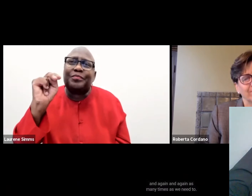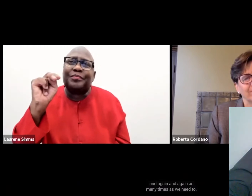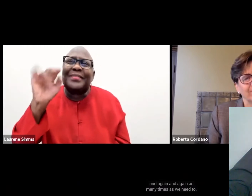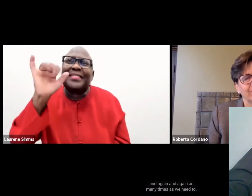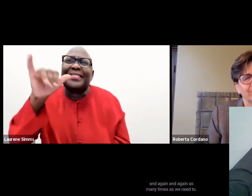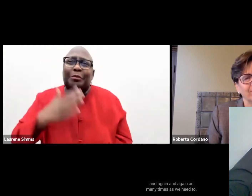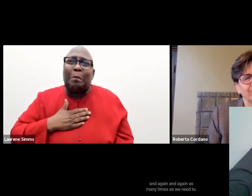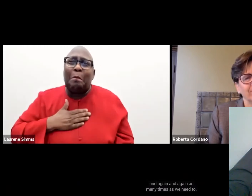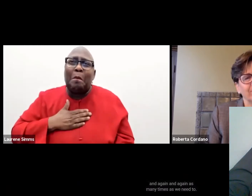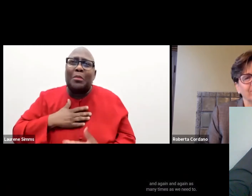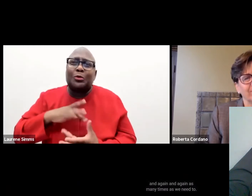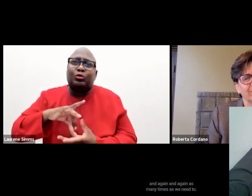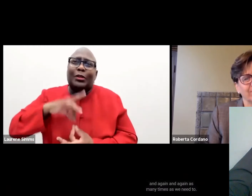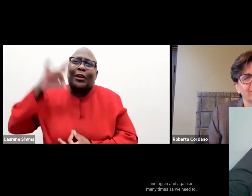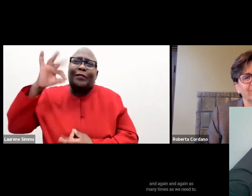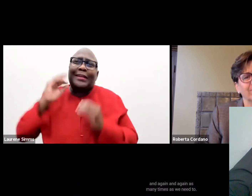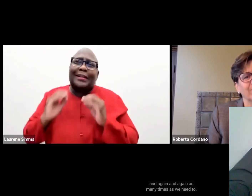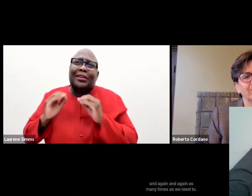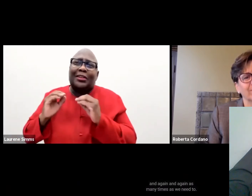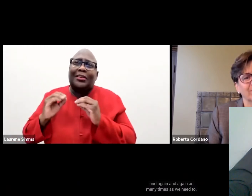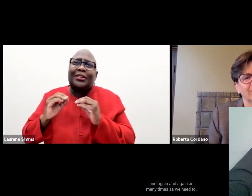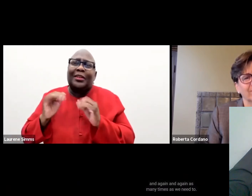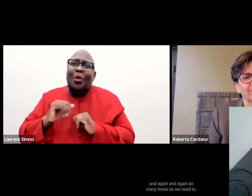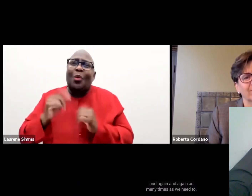Let's make sure that we repeat the lesson again.